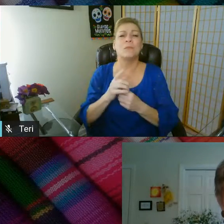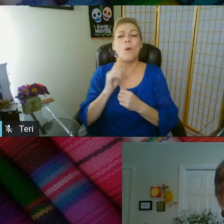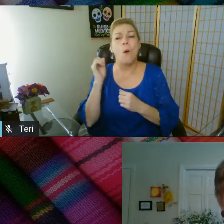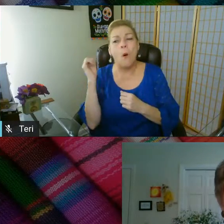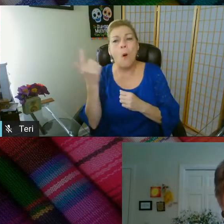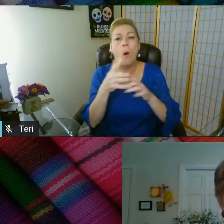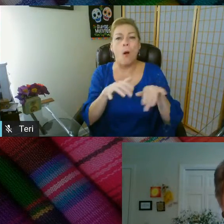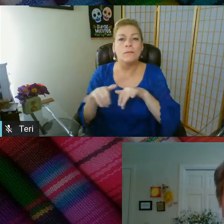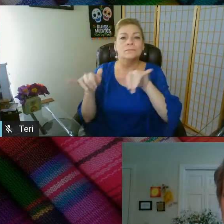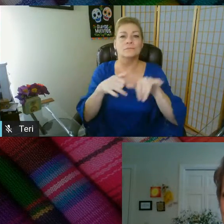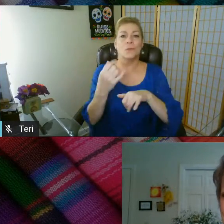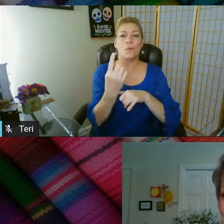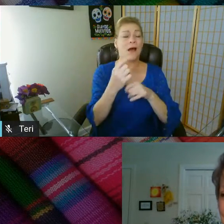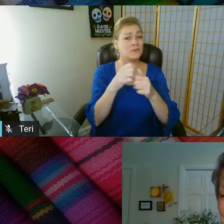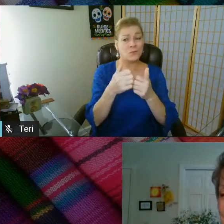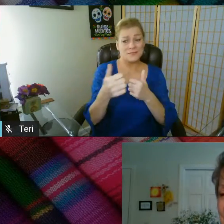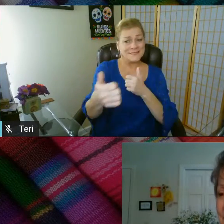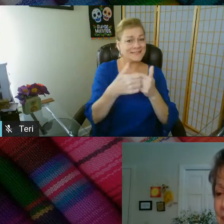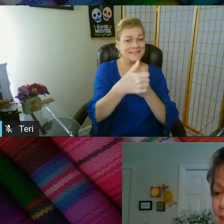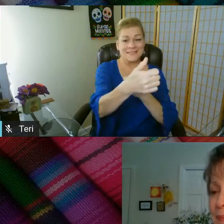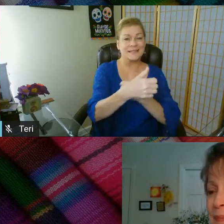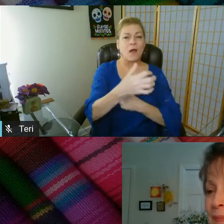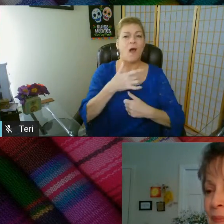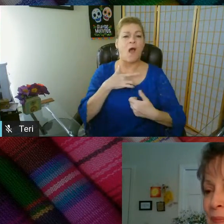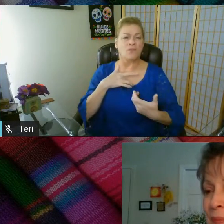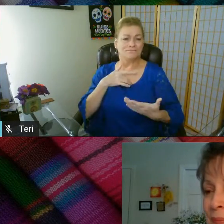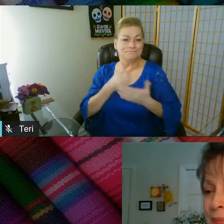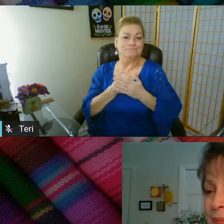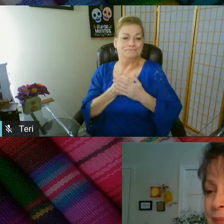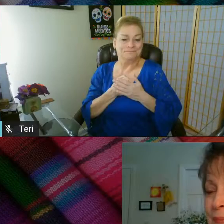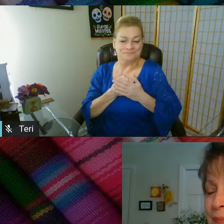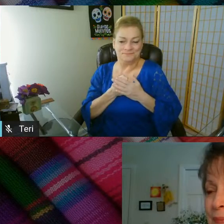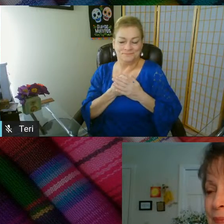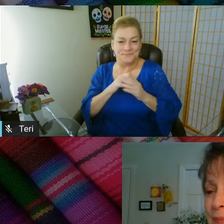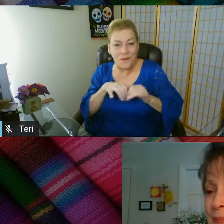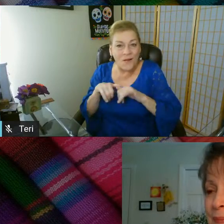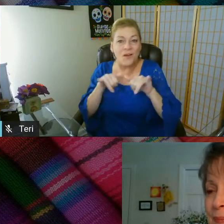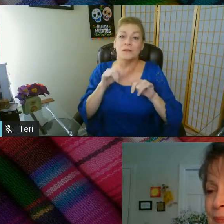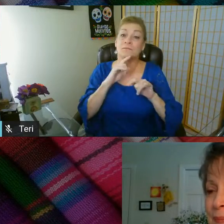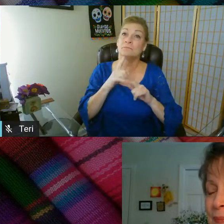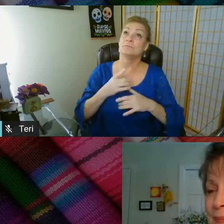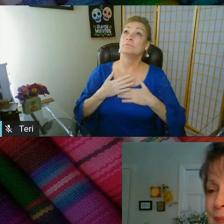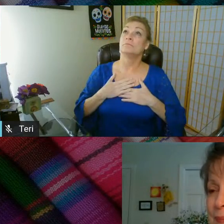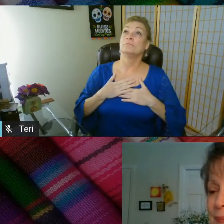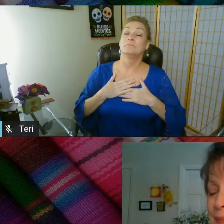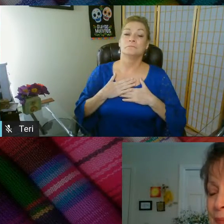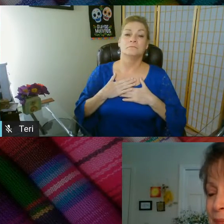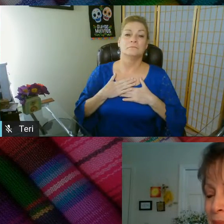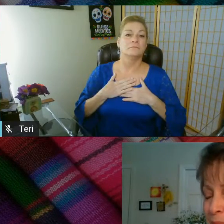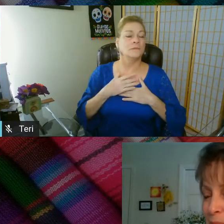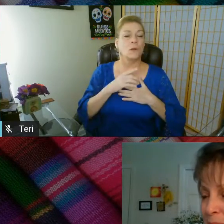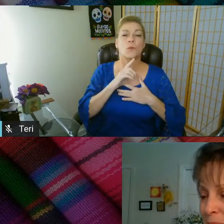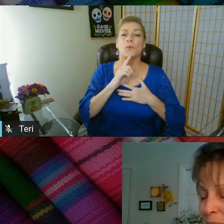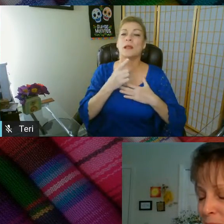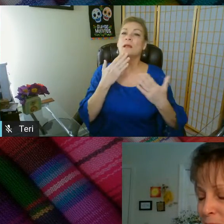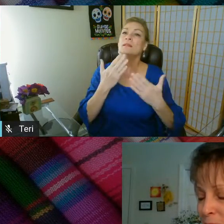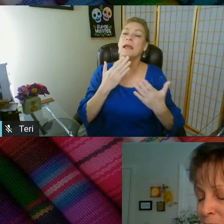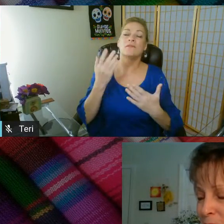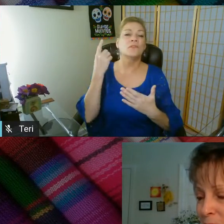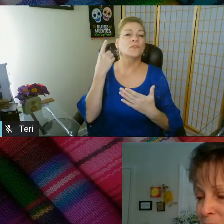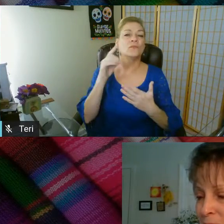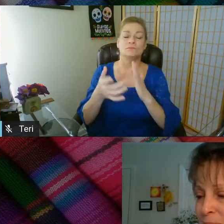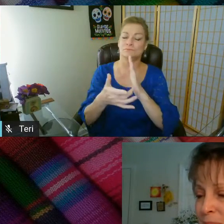no distance between us. And so we are grateful for the gift of technology to help us realize this